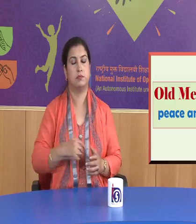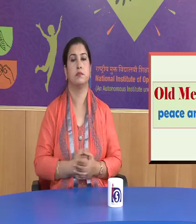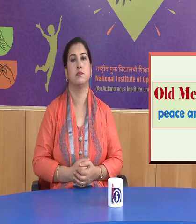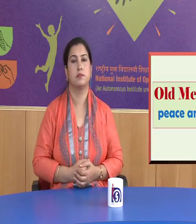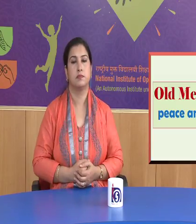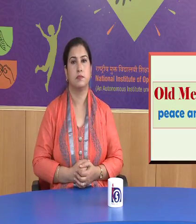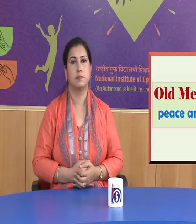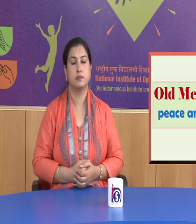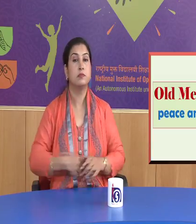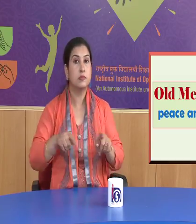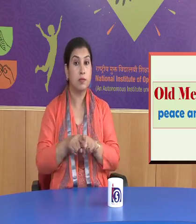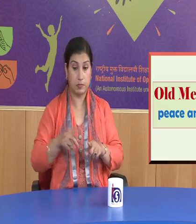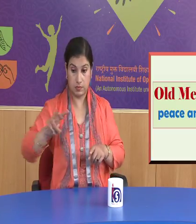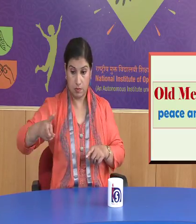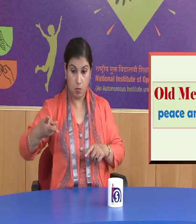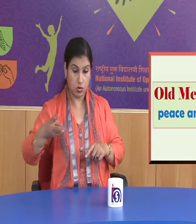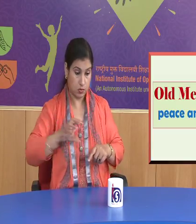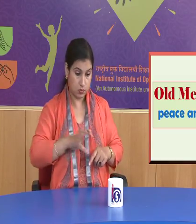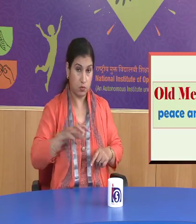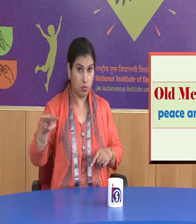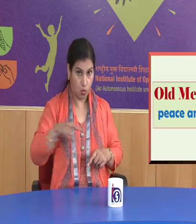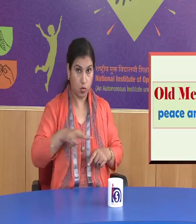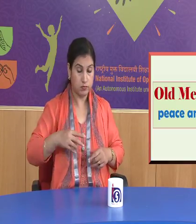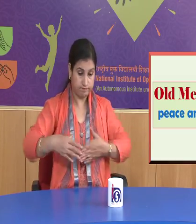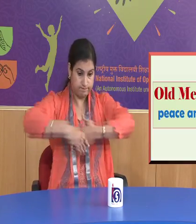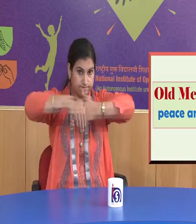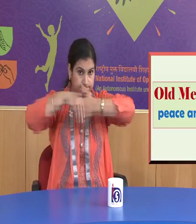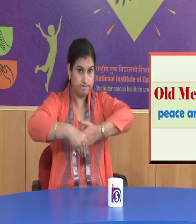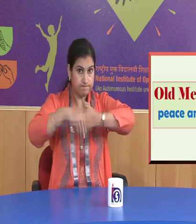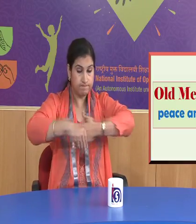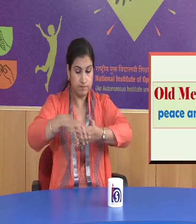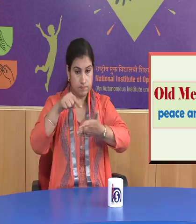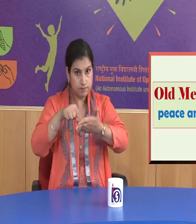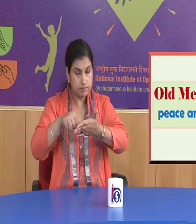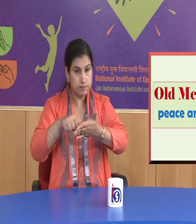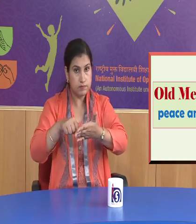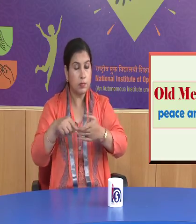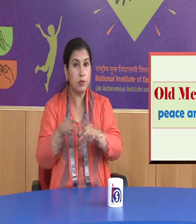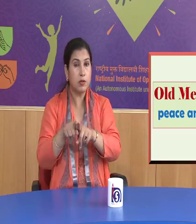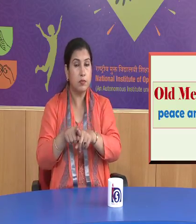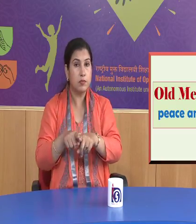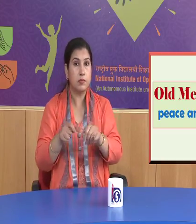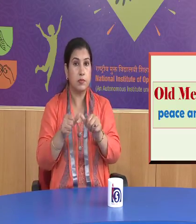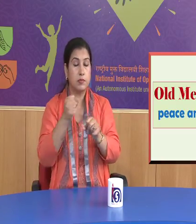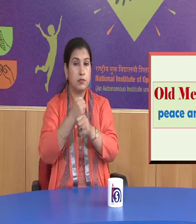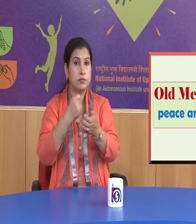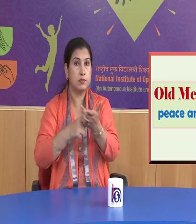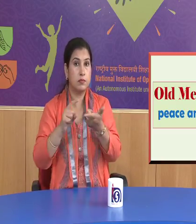A bilateral agreement is an agreement that is signed by two